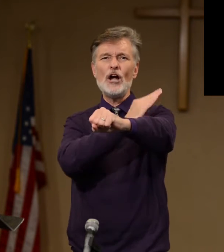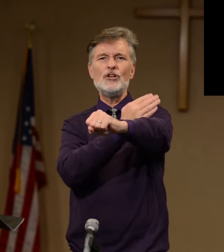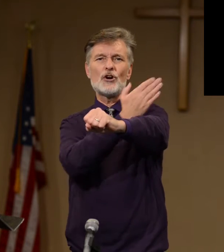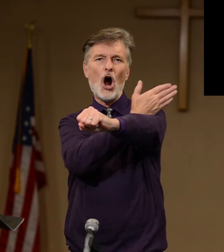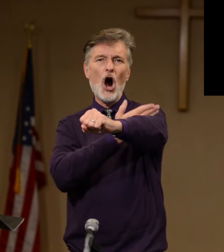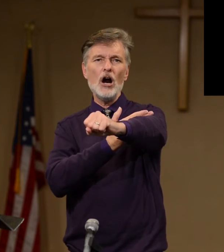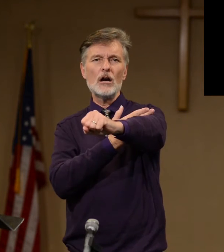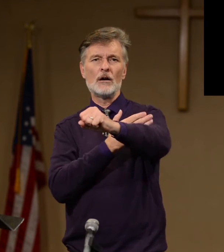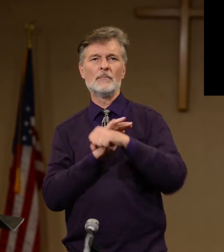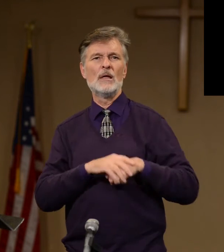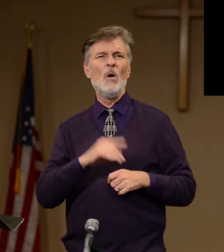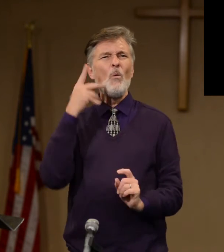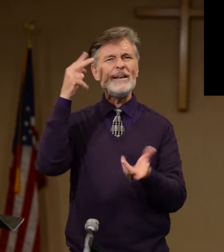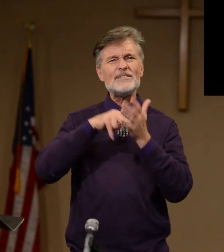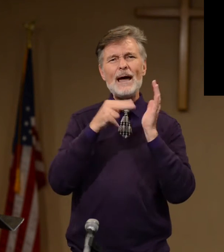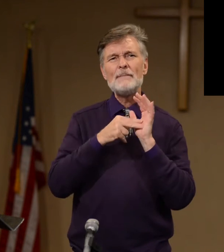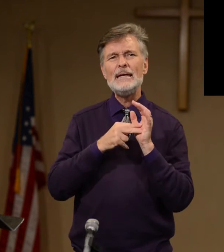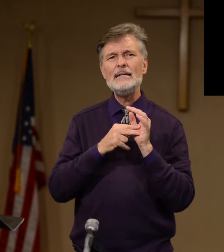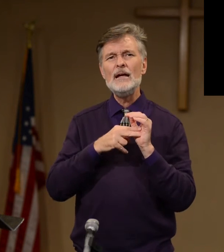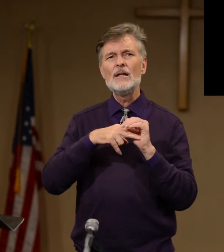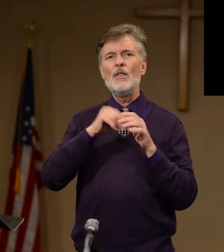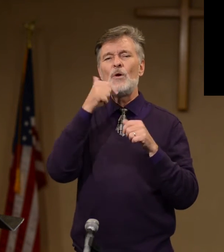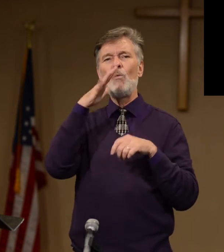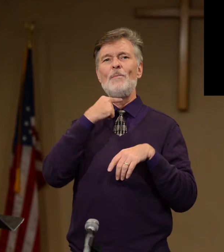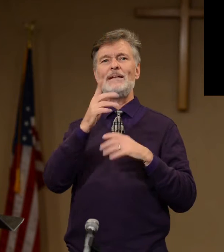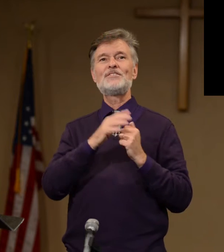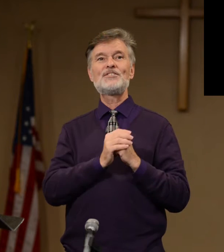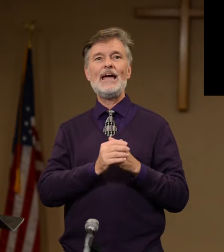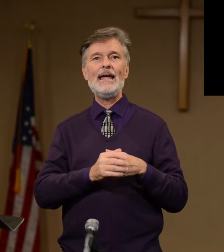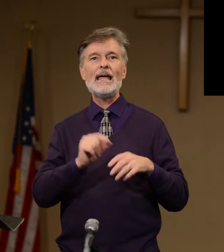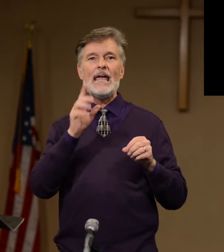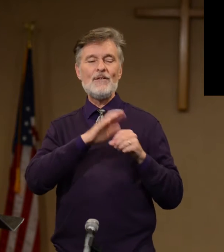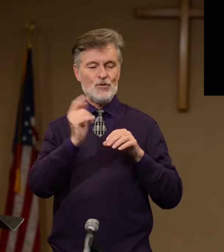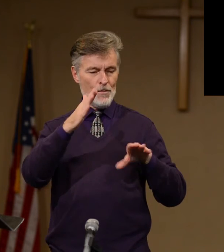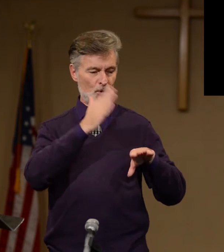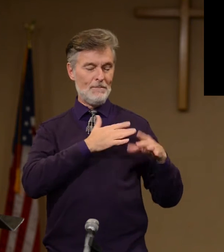your arm. What does that mean? The woman is saying, if you put me